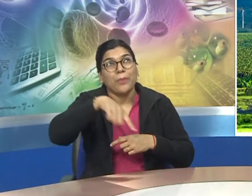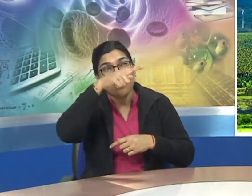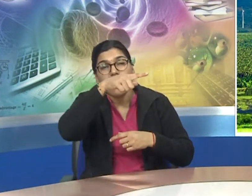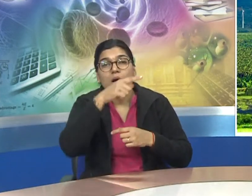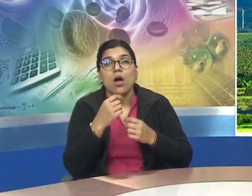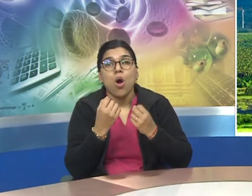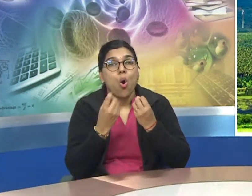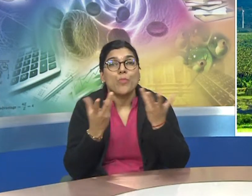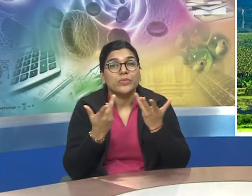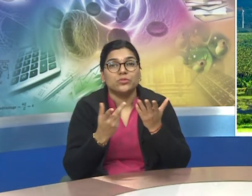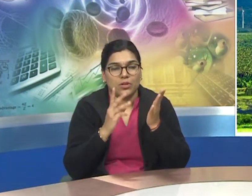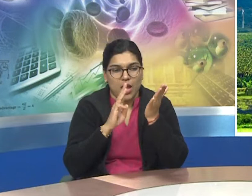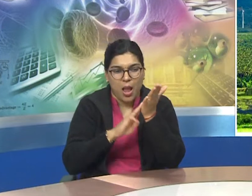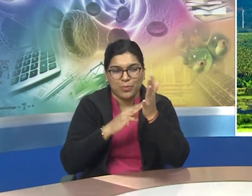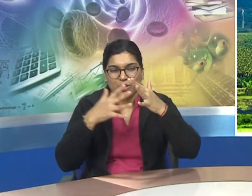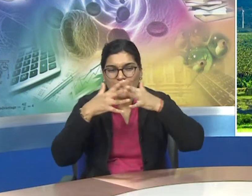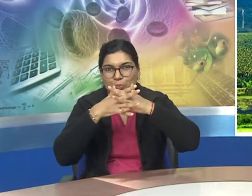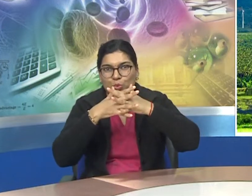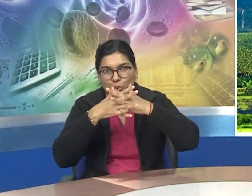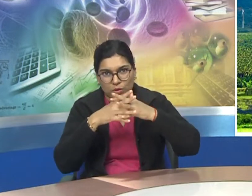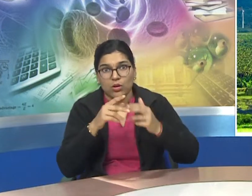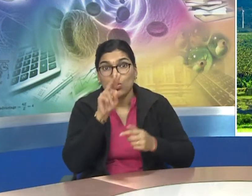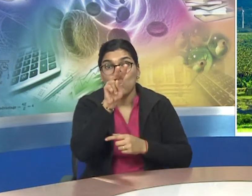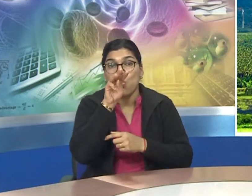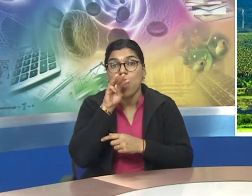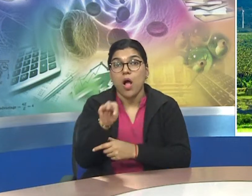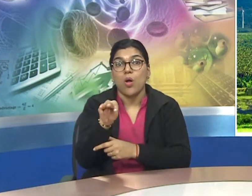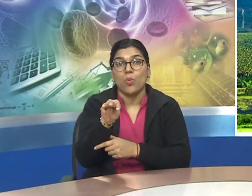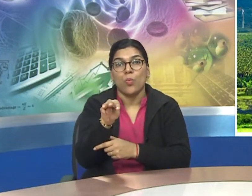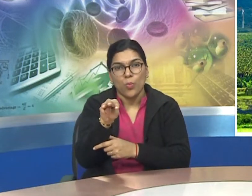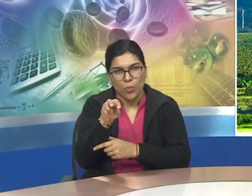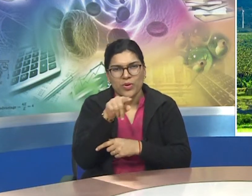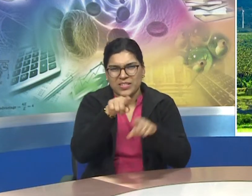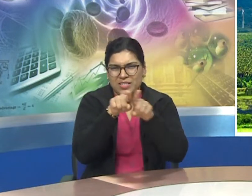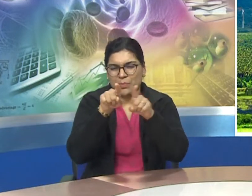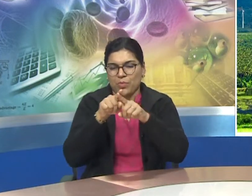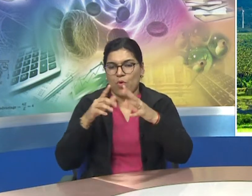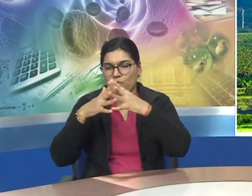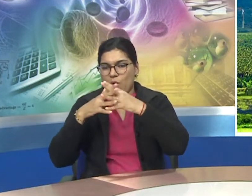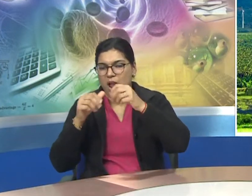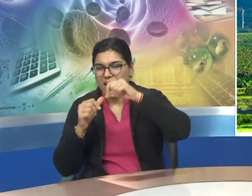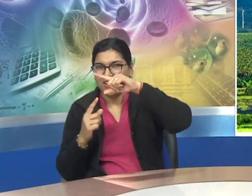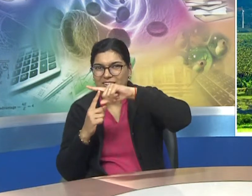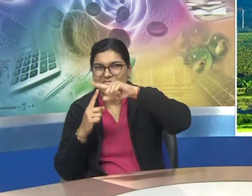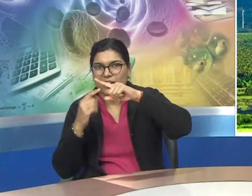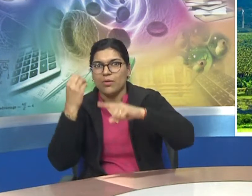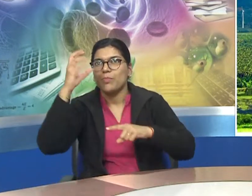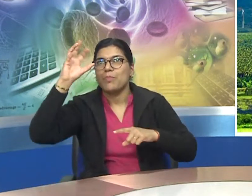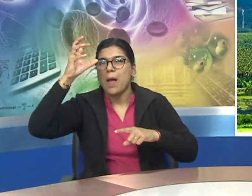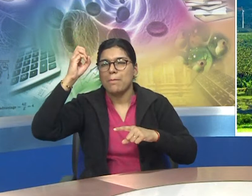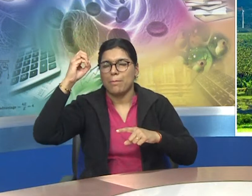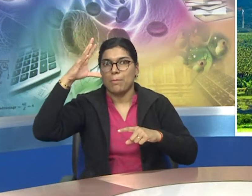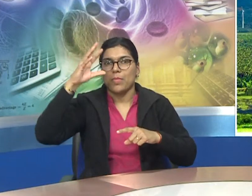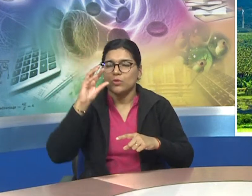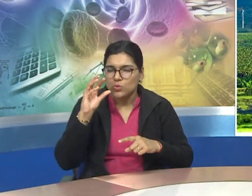And nearly half of India's nearly 2000 megawatt